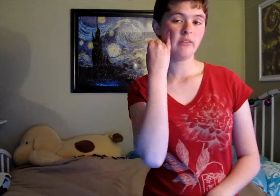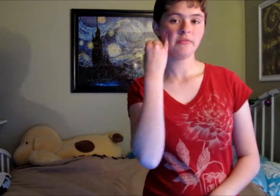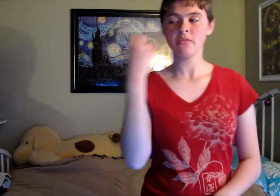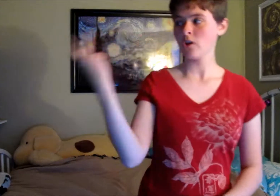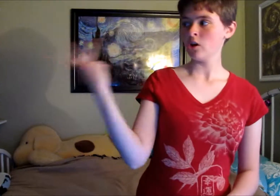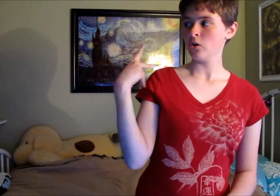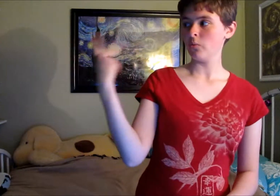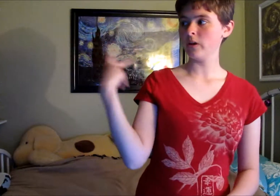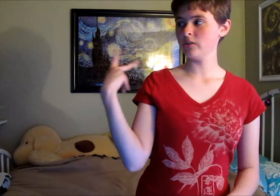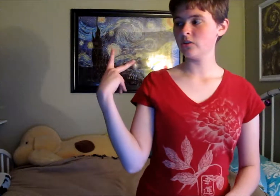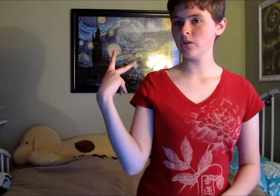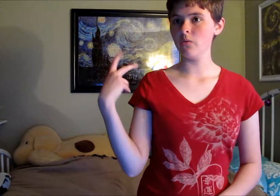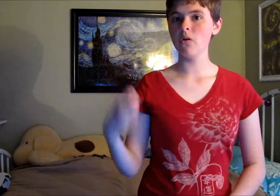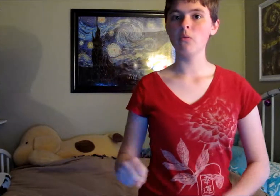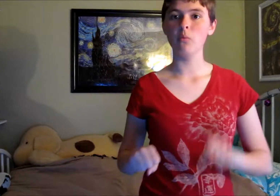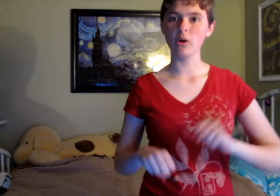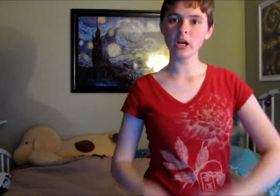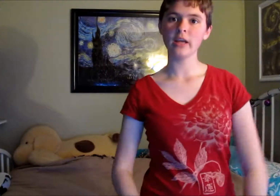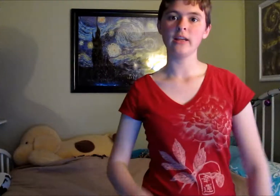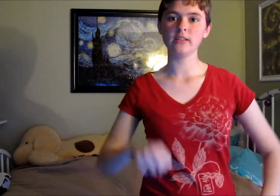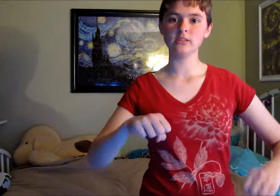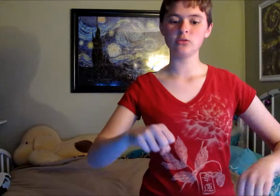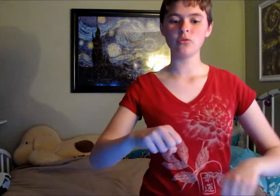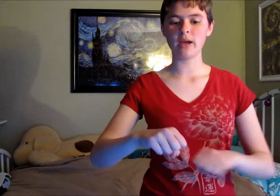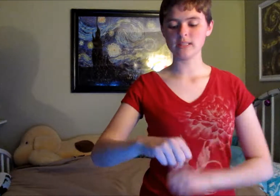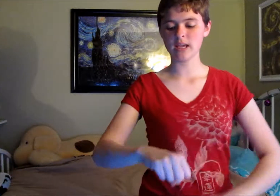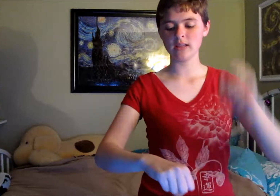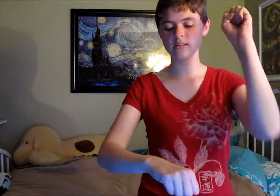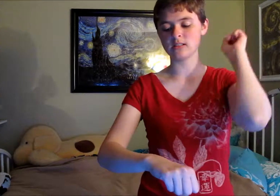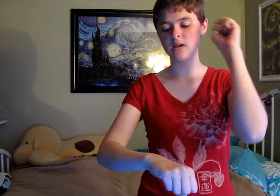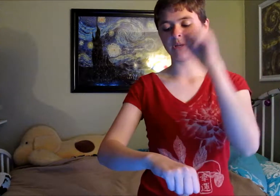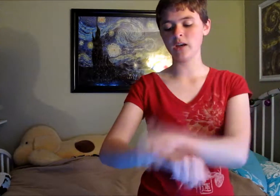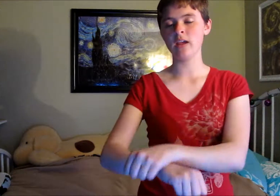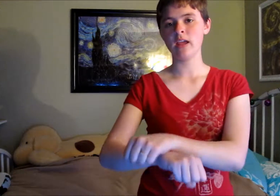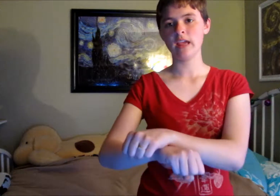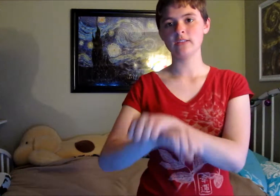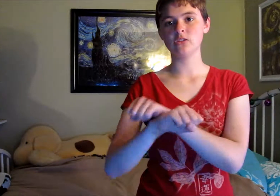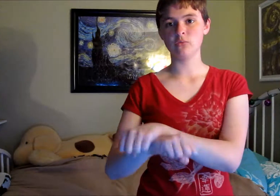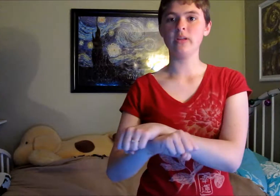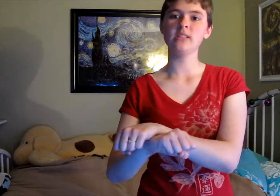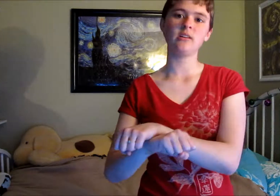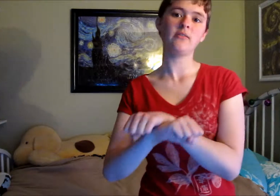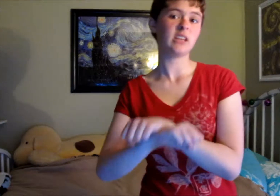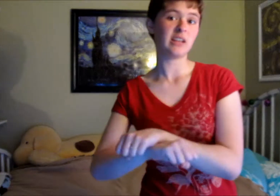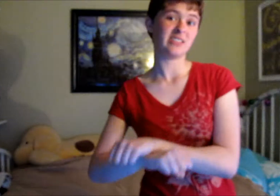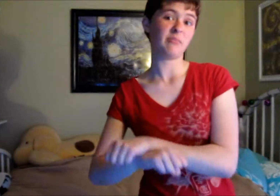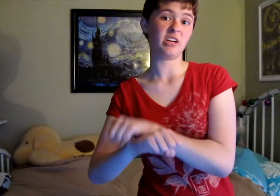if we two work is two S hands, dominant hits the wrist of the non-dominant